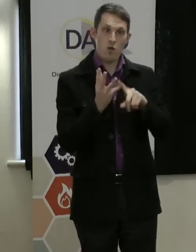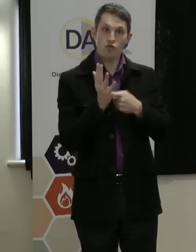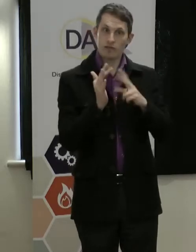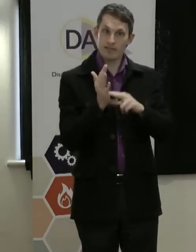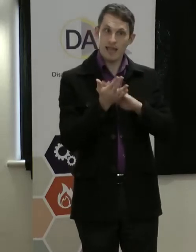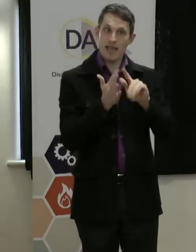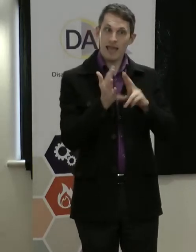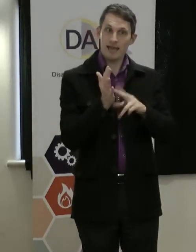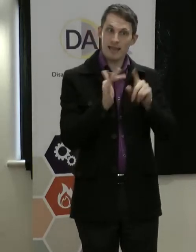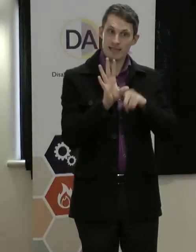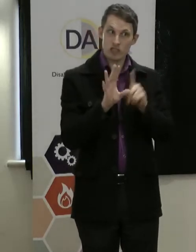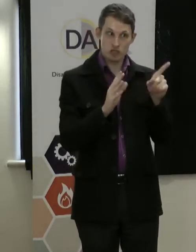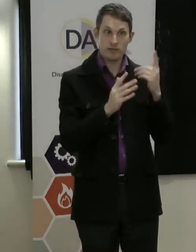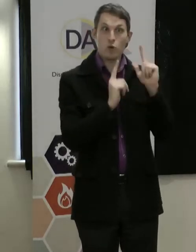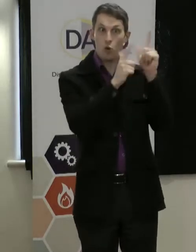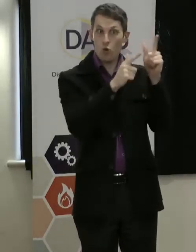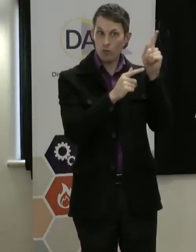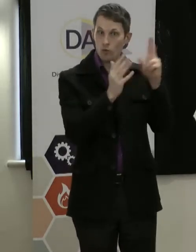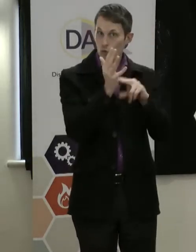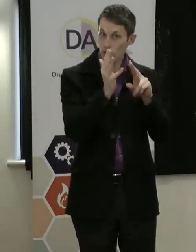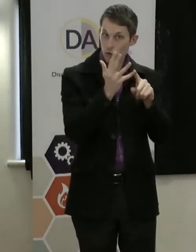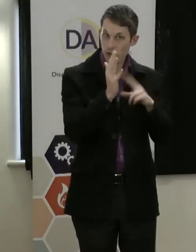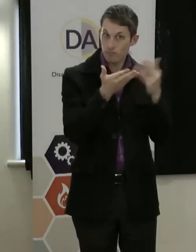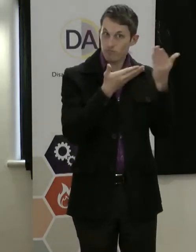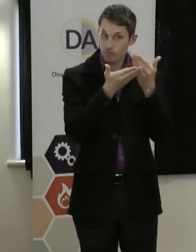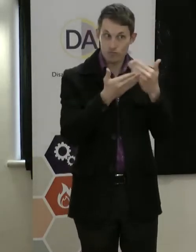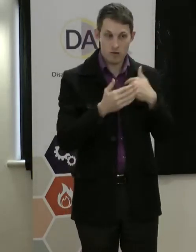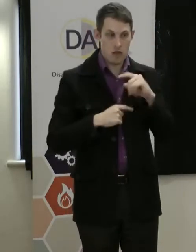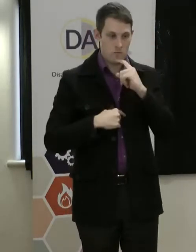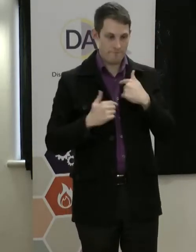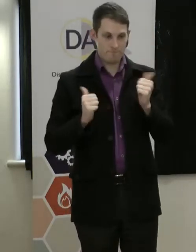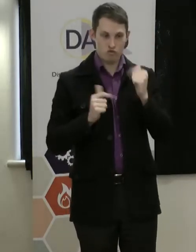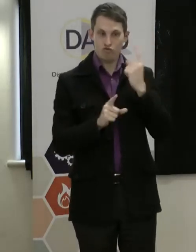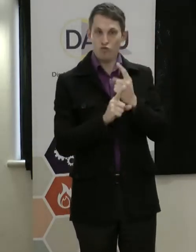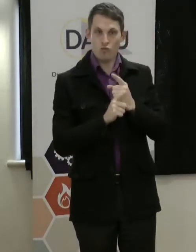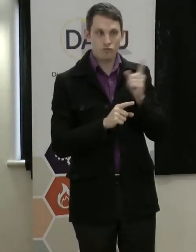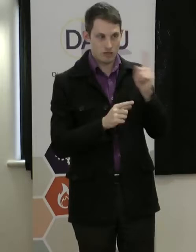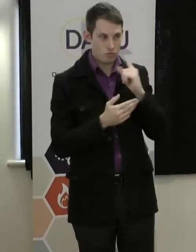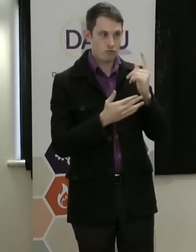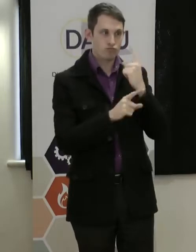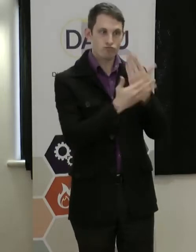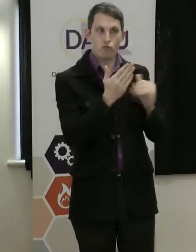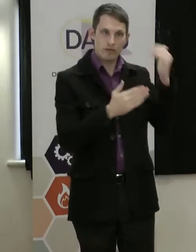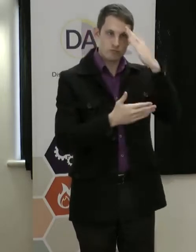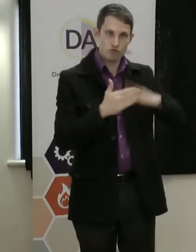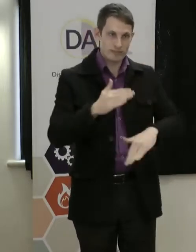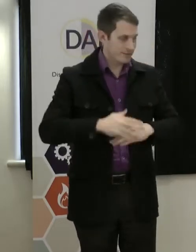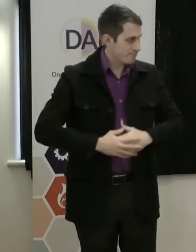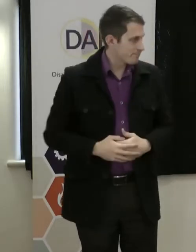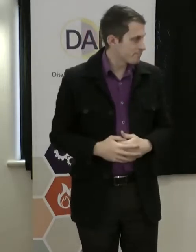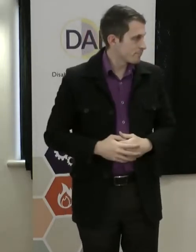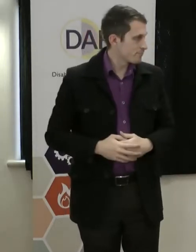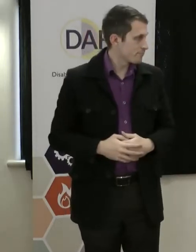went to Geneva. I'll shut up, and Lauren can sort of talk to her experience. Sure. So where's the